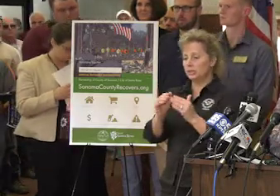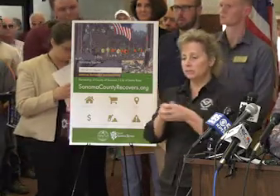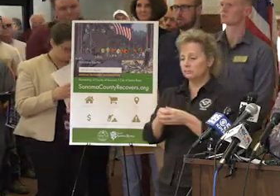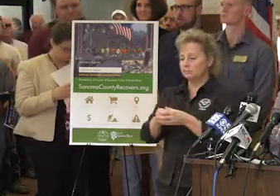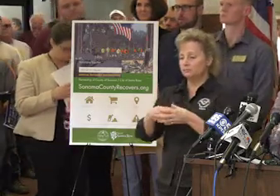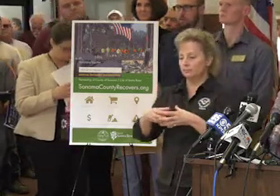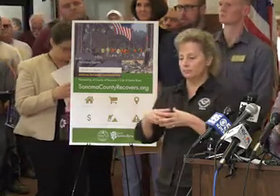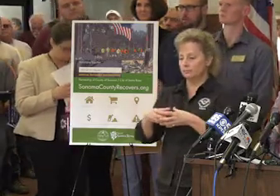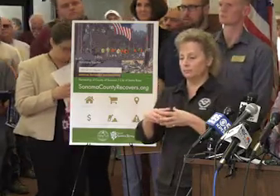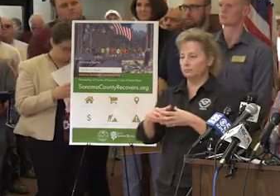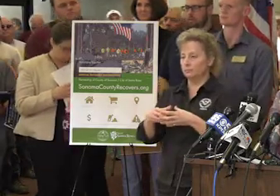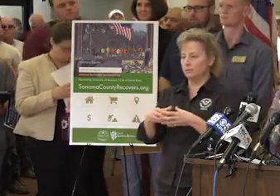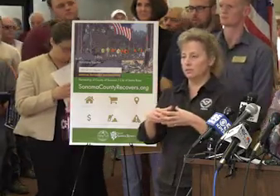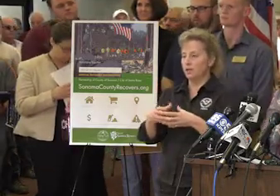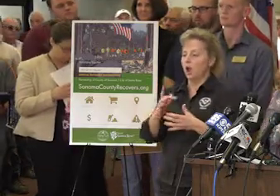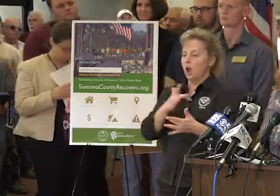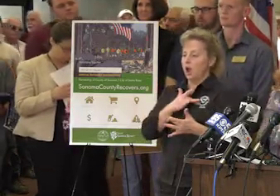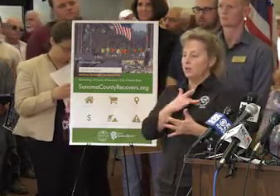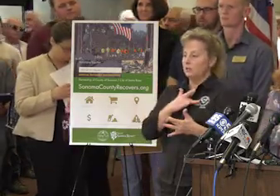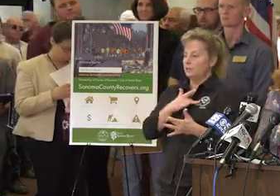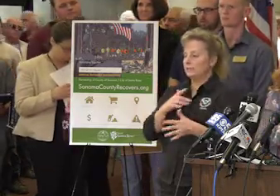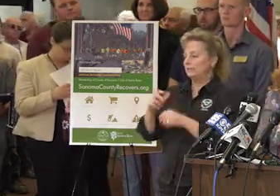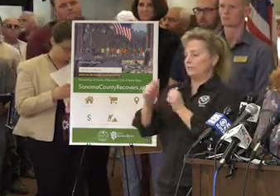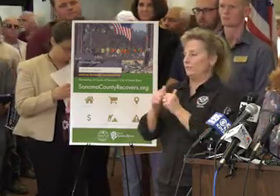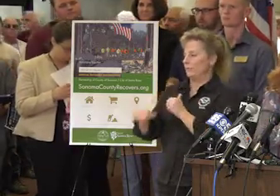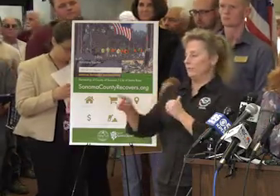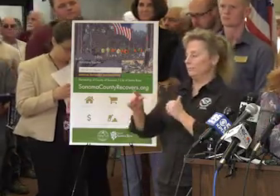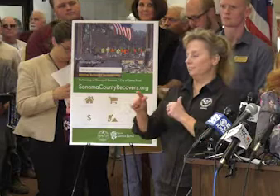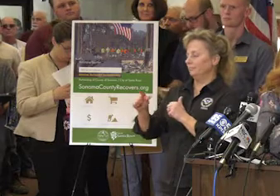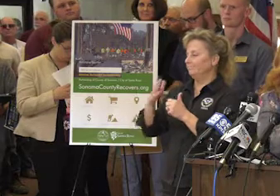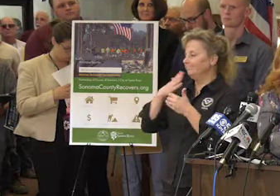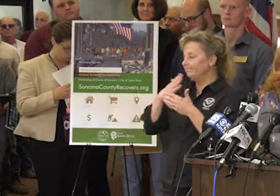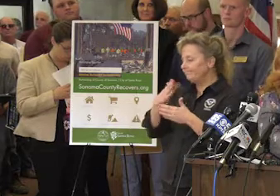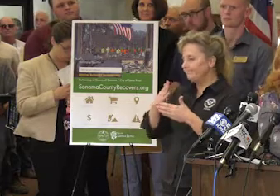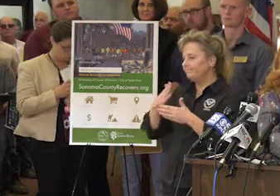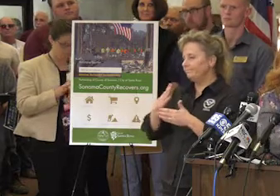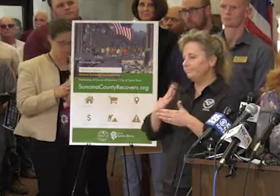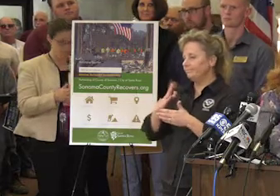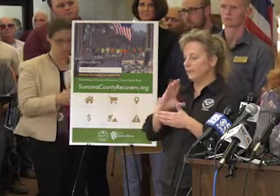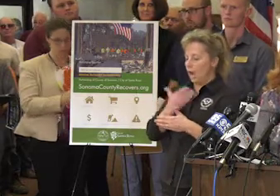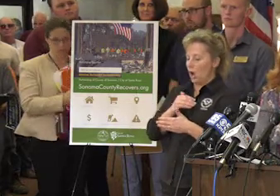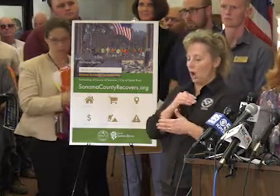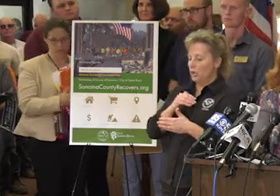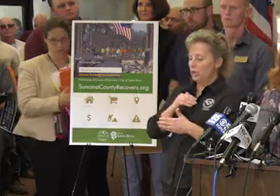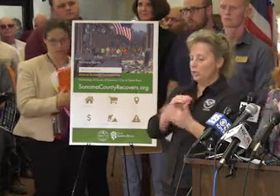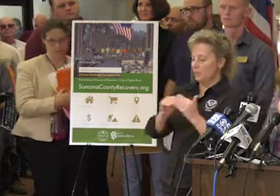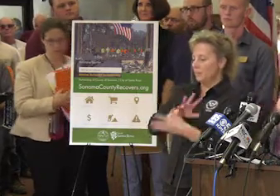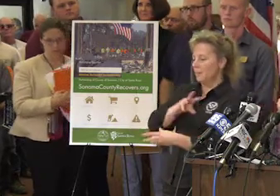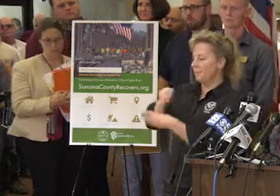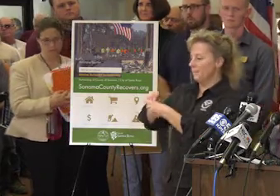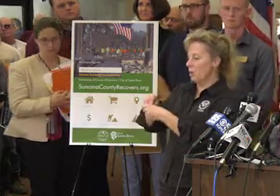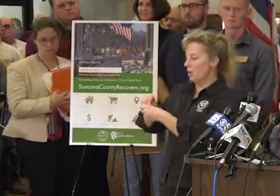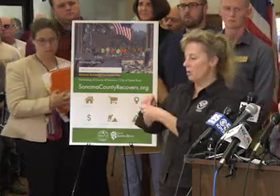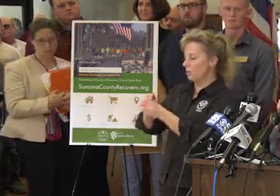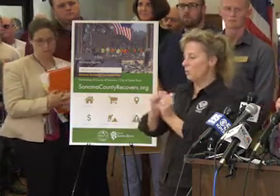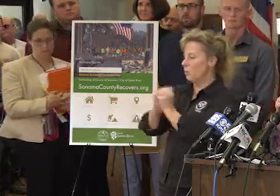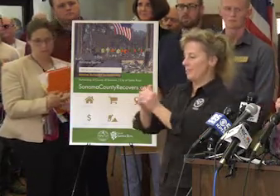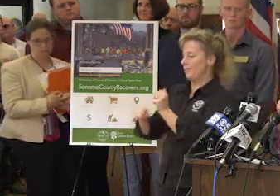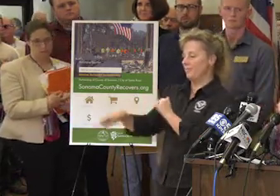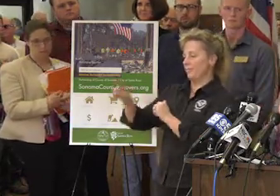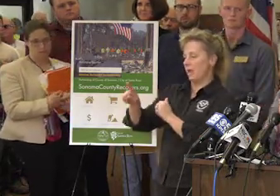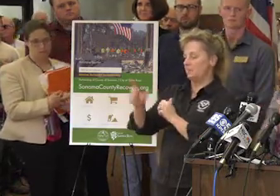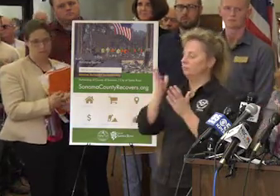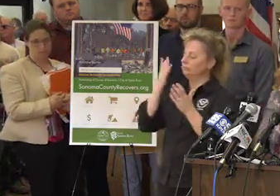grown, and our hearts go with them, and there will always be a part of our community. We are so